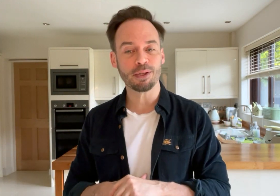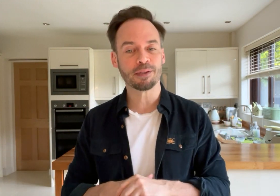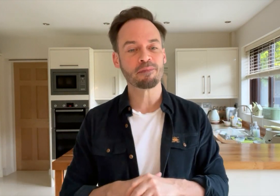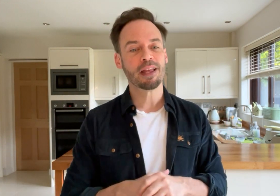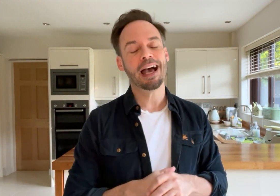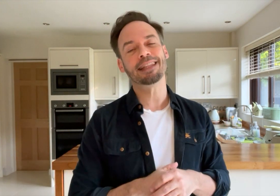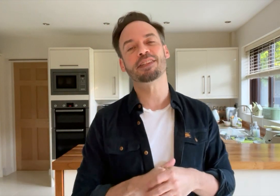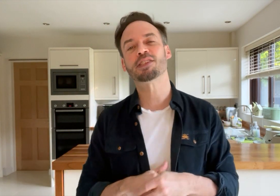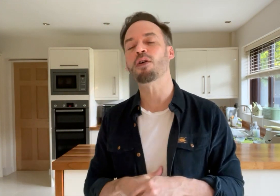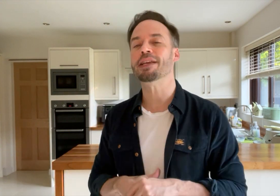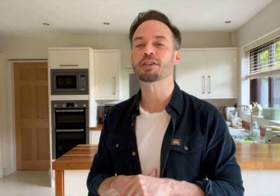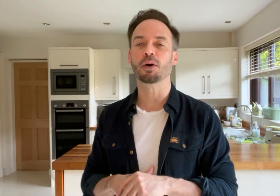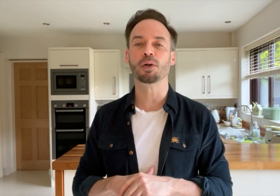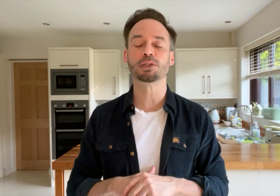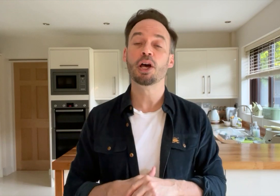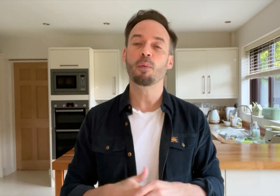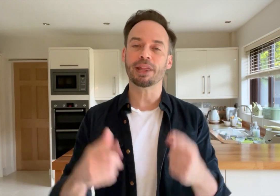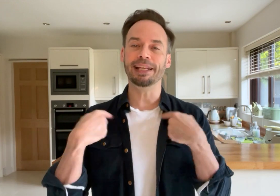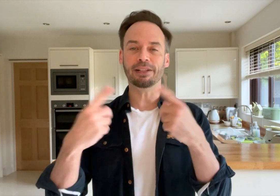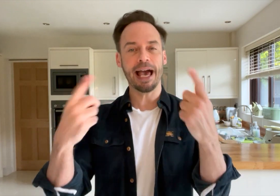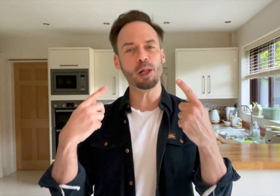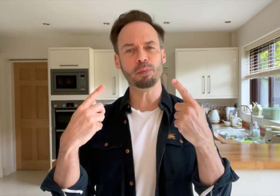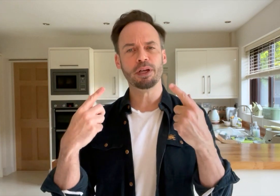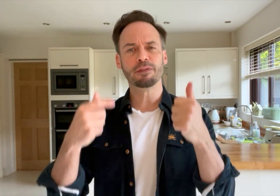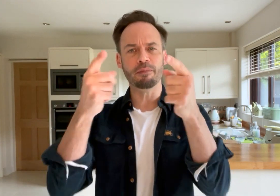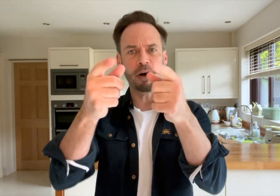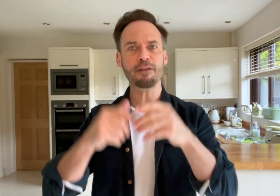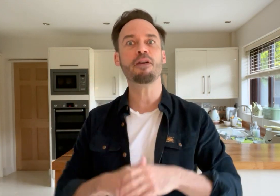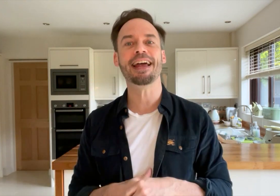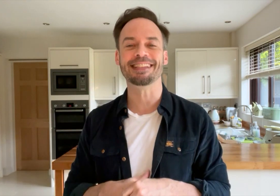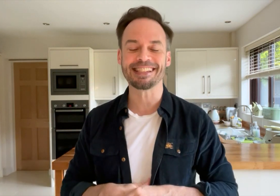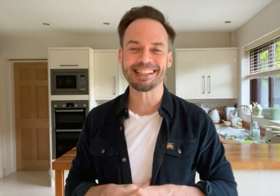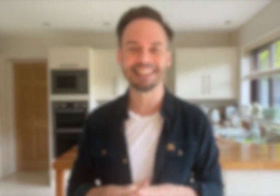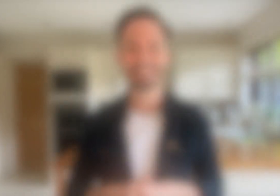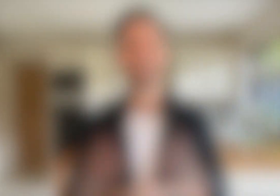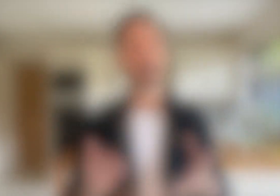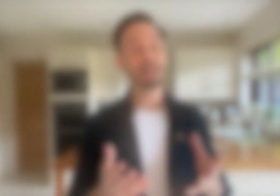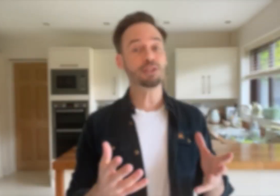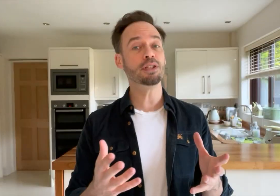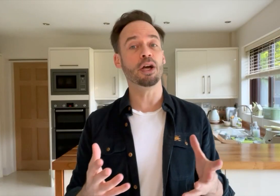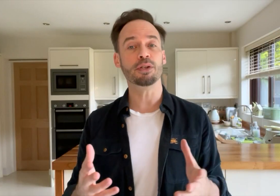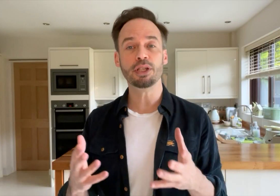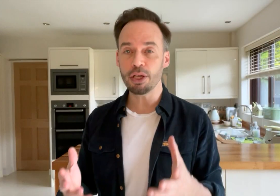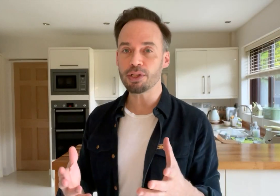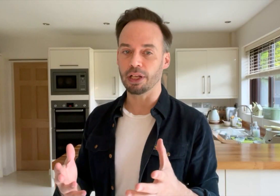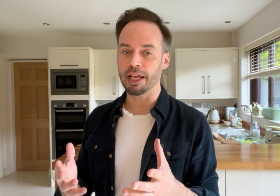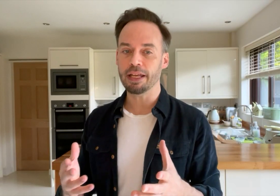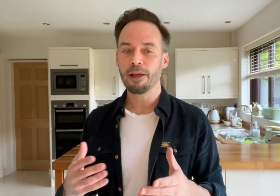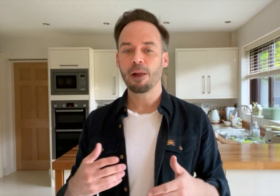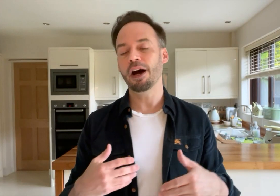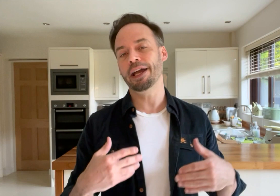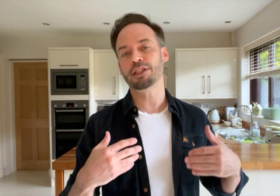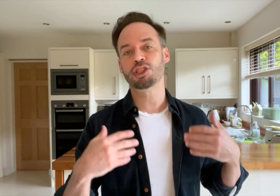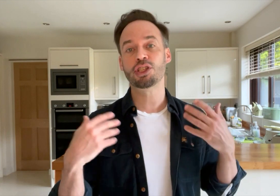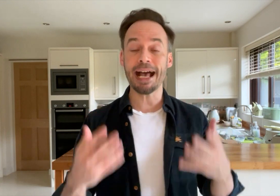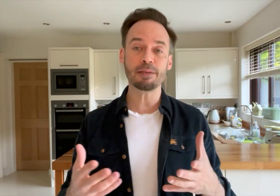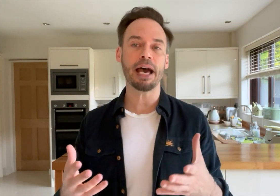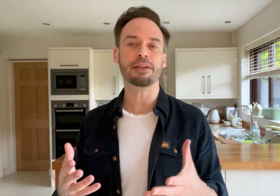and the song is called with a little help for my friends now as you know usually i'd chat about the